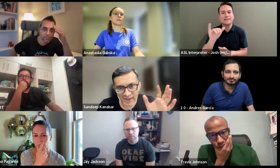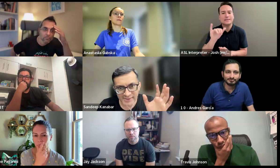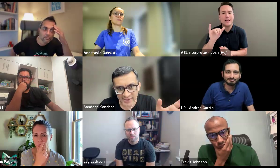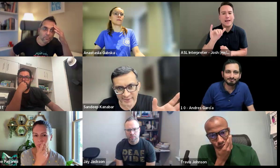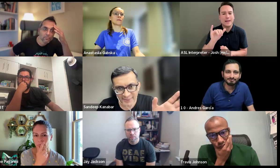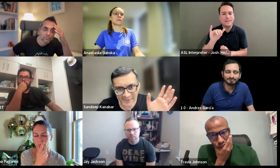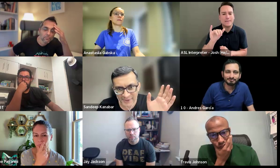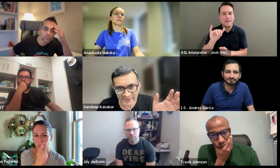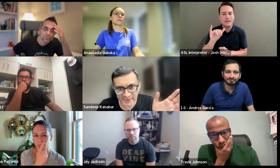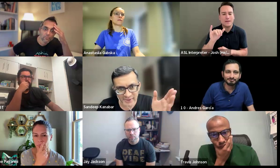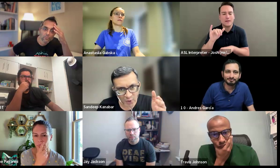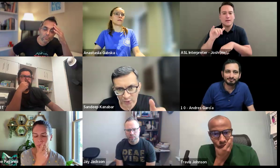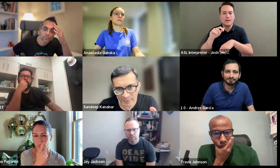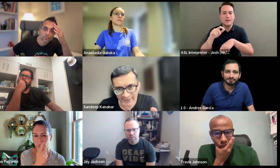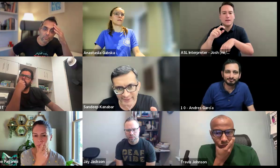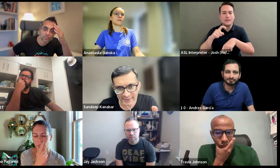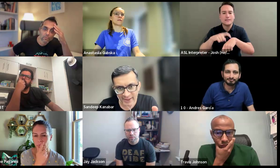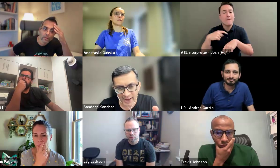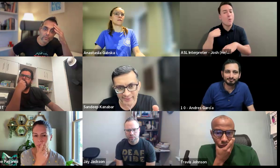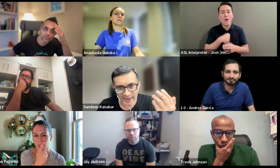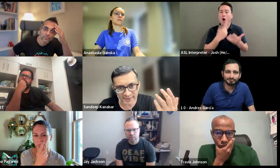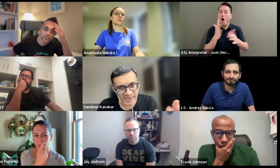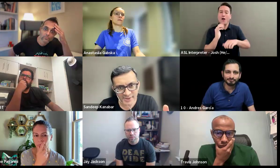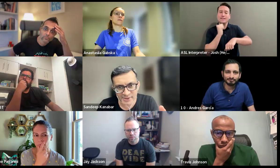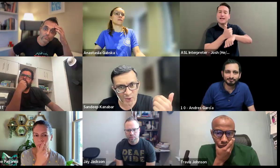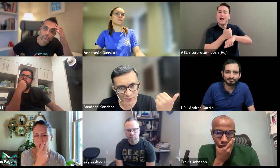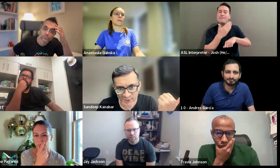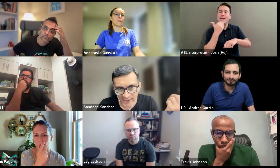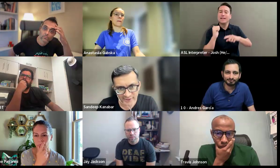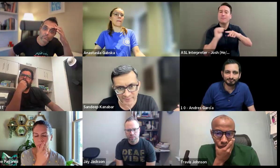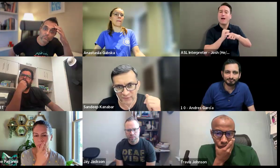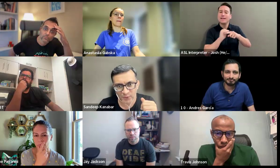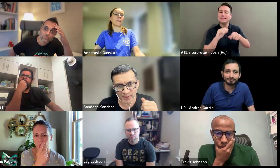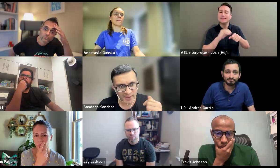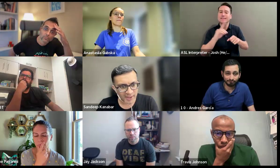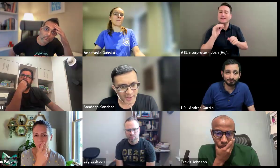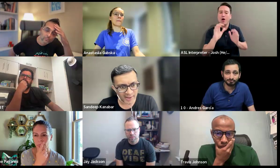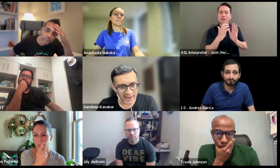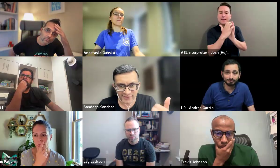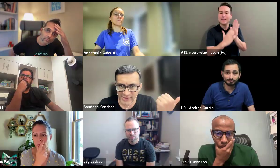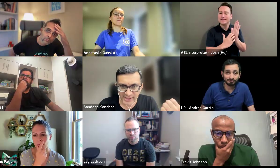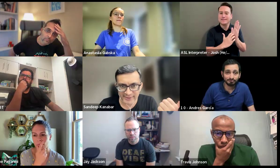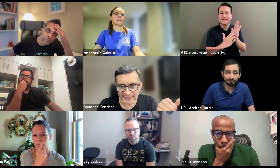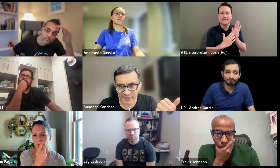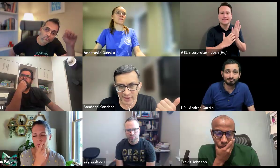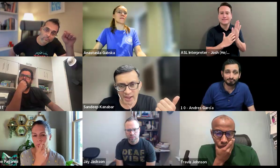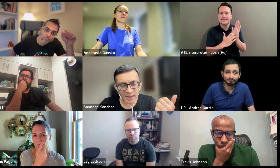we are sharing the best practices document, and Anastasia also shared it before. Andres shared it.